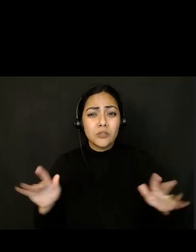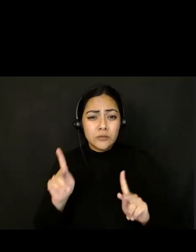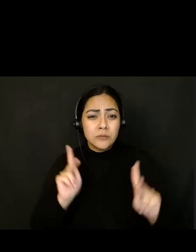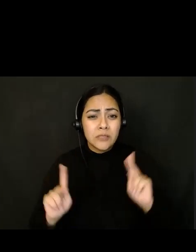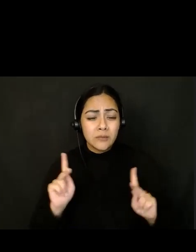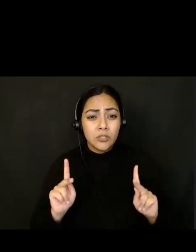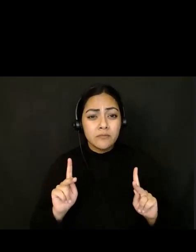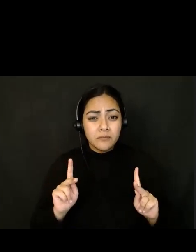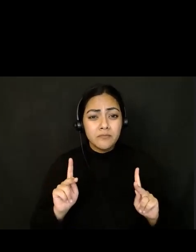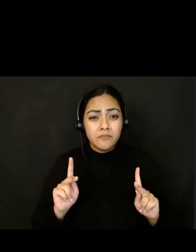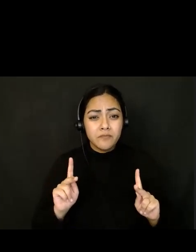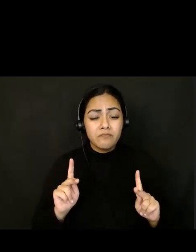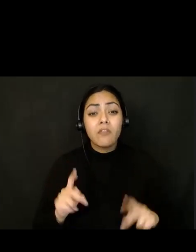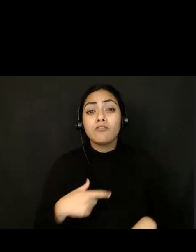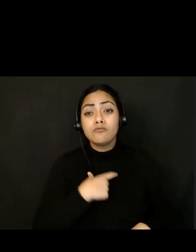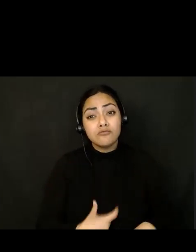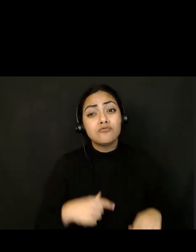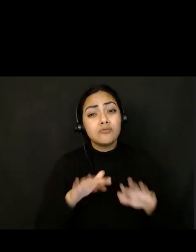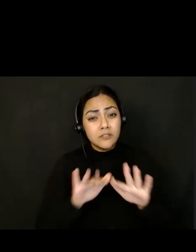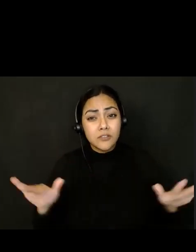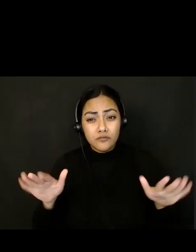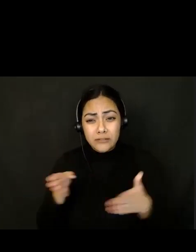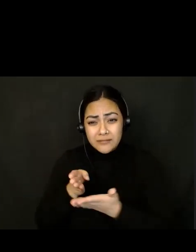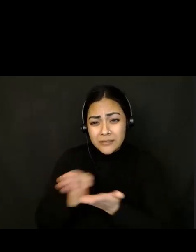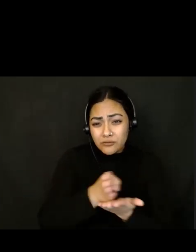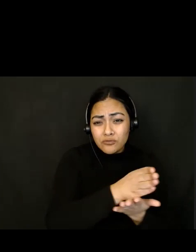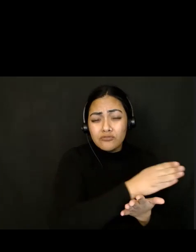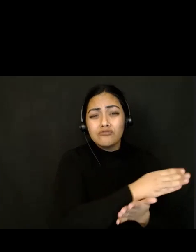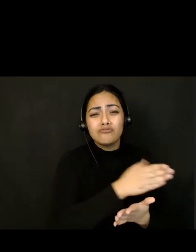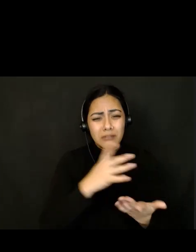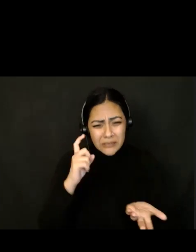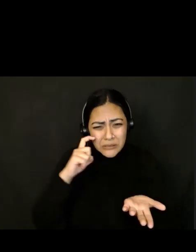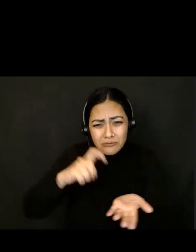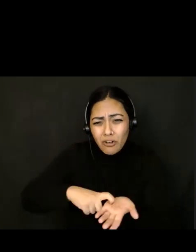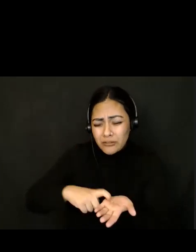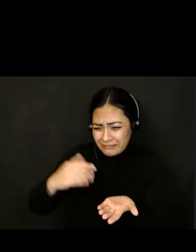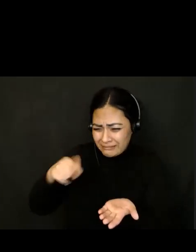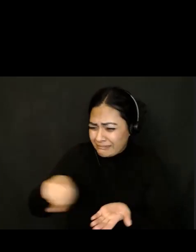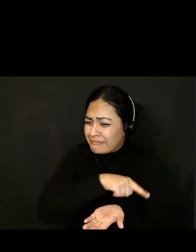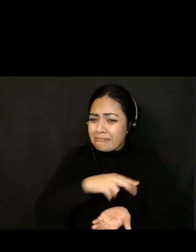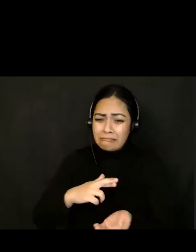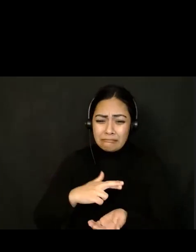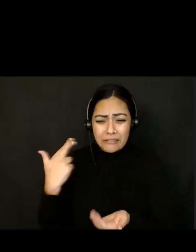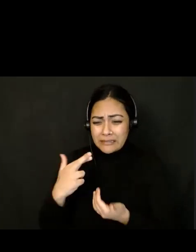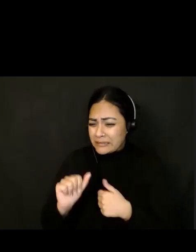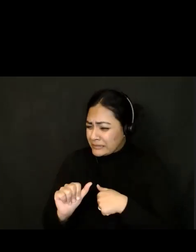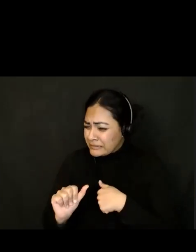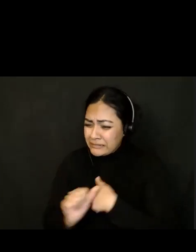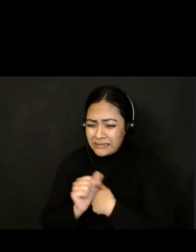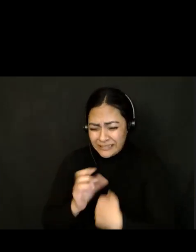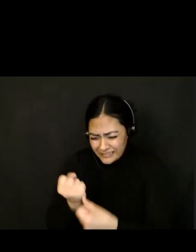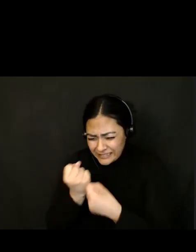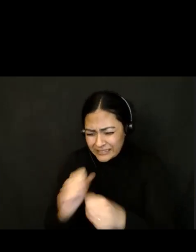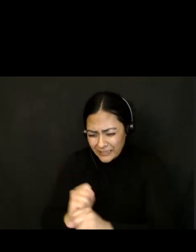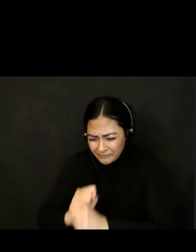extensive knowledge and practices to keep survivors safe. However, we need to keep drawing